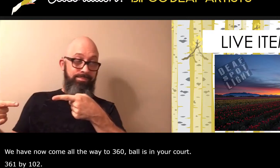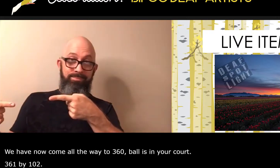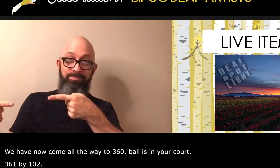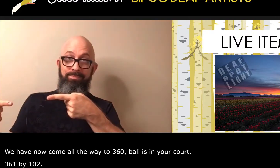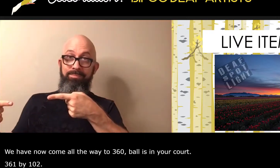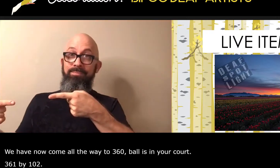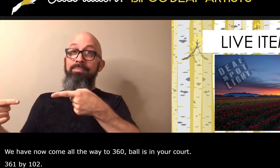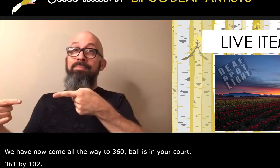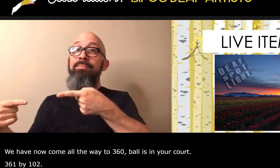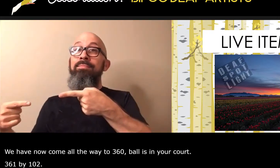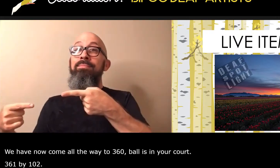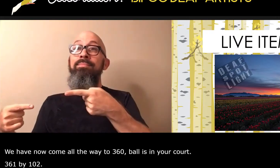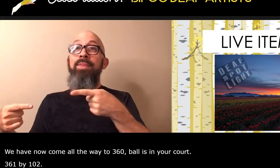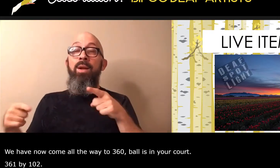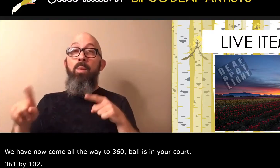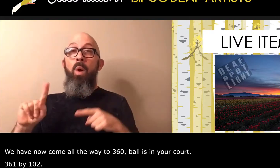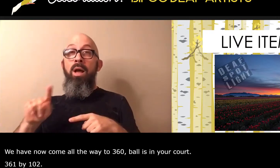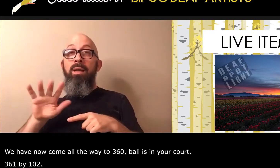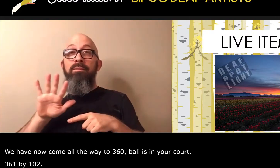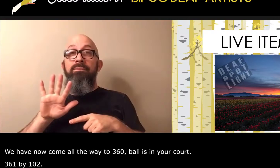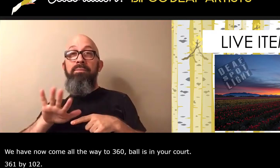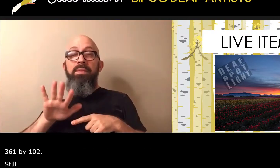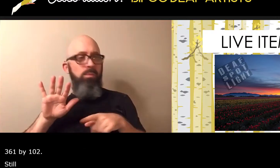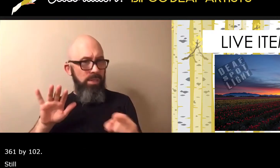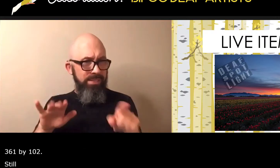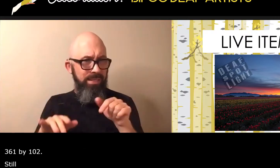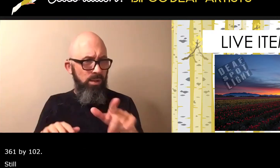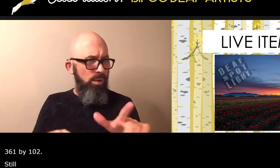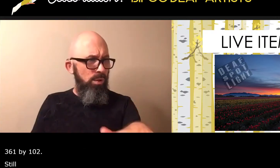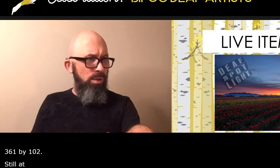Still at 361.